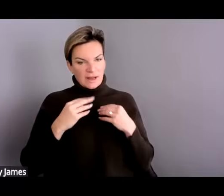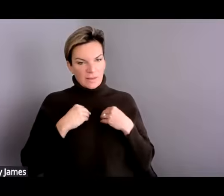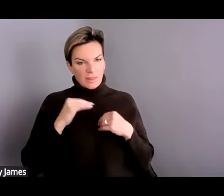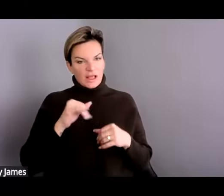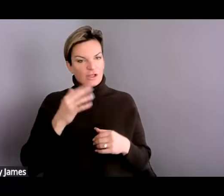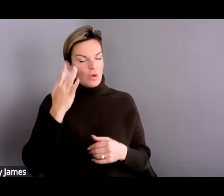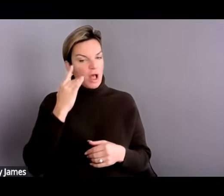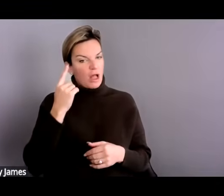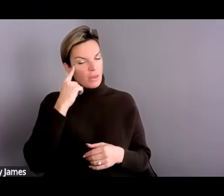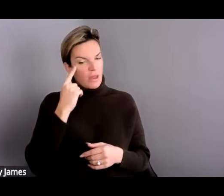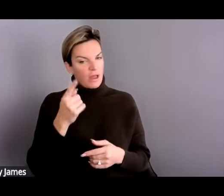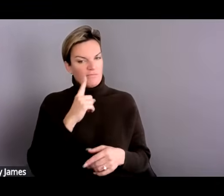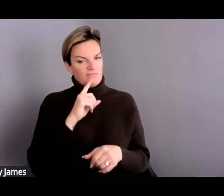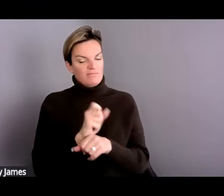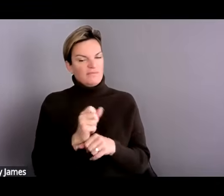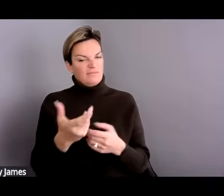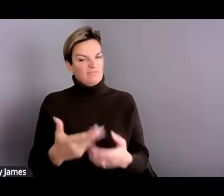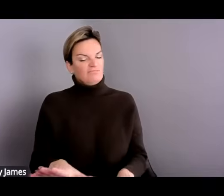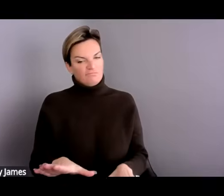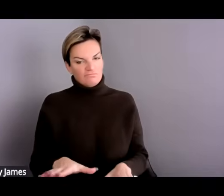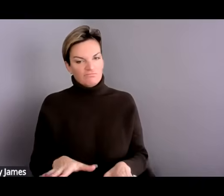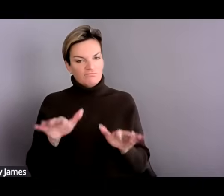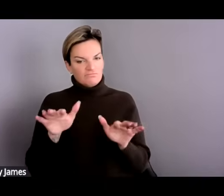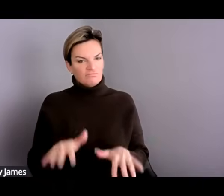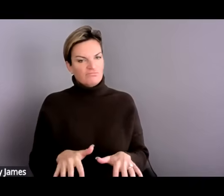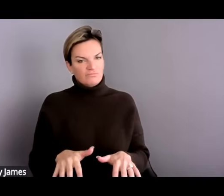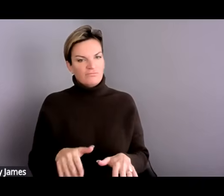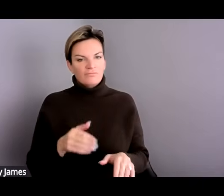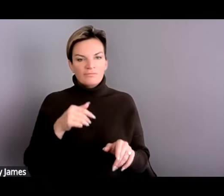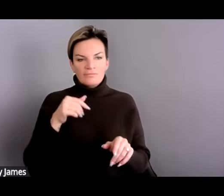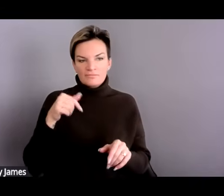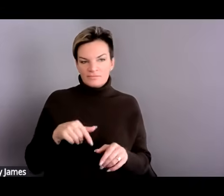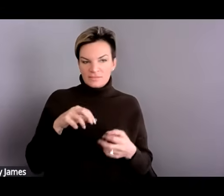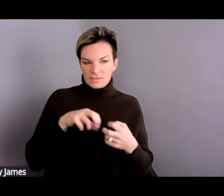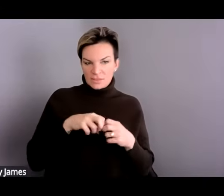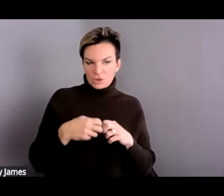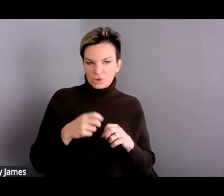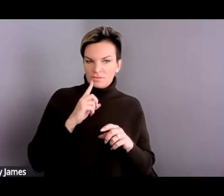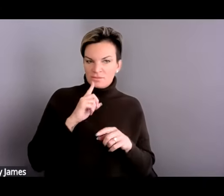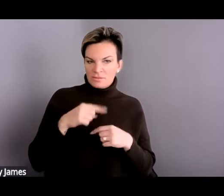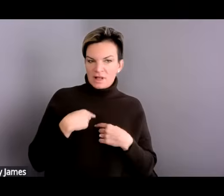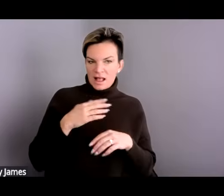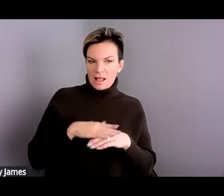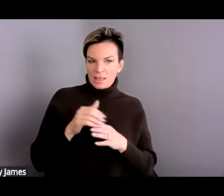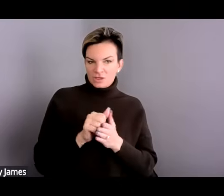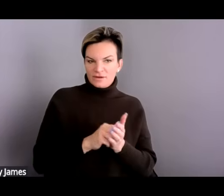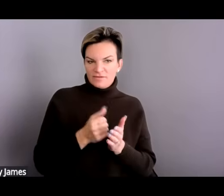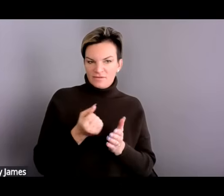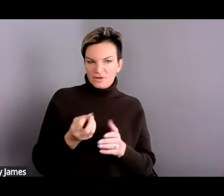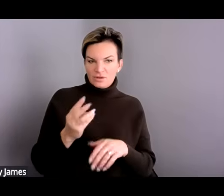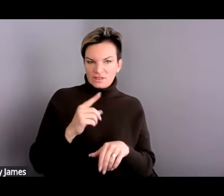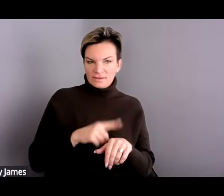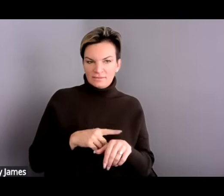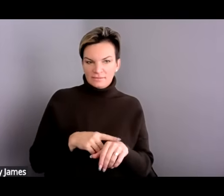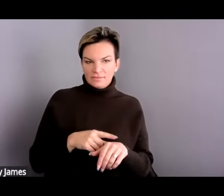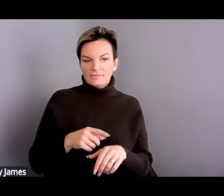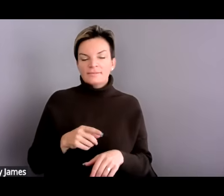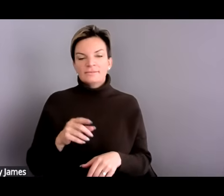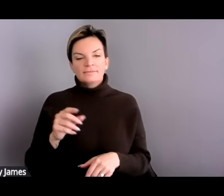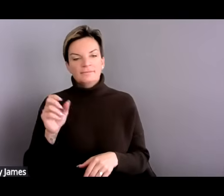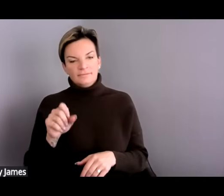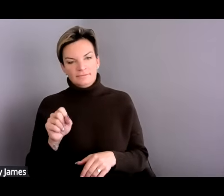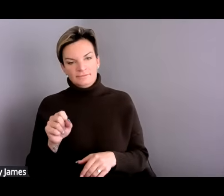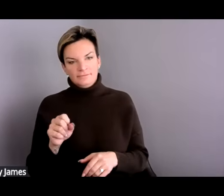buried. This issue's been on the agenda a few times. I understand that. Okay. And I just thought Well, from the I- last conversation that it